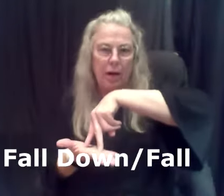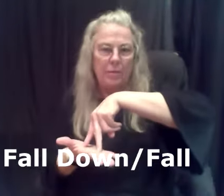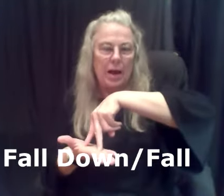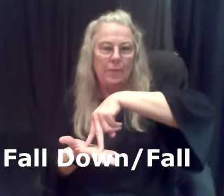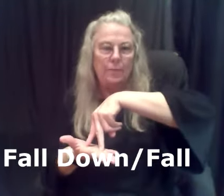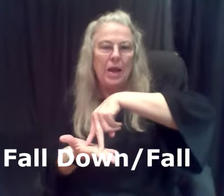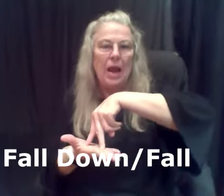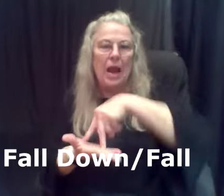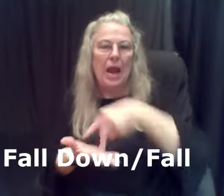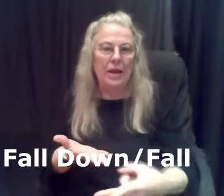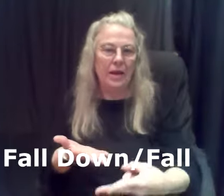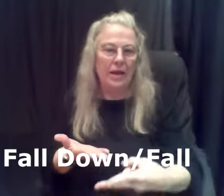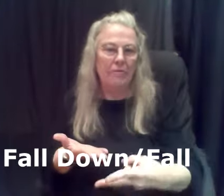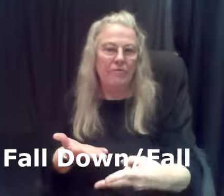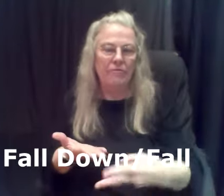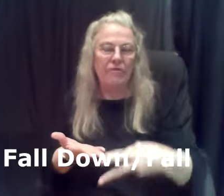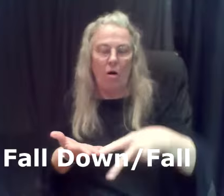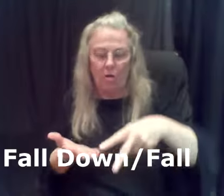up, and let him fall.